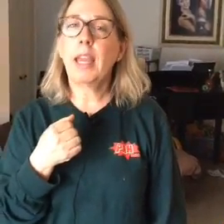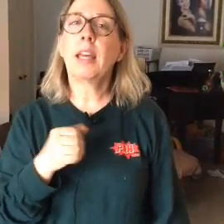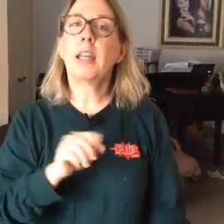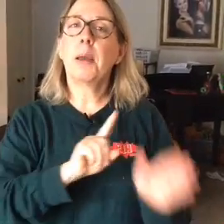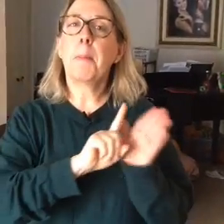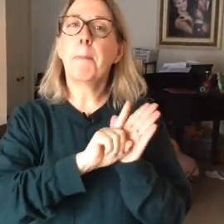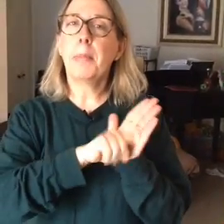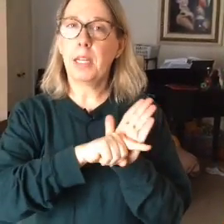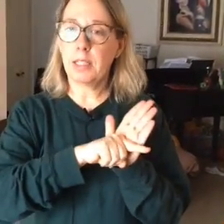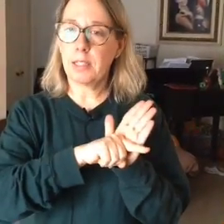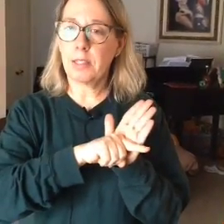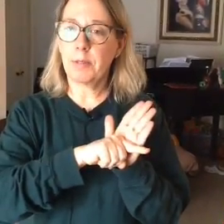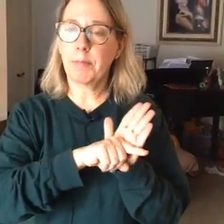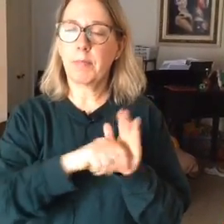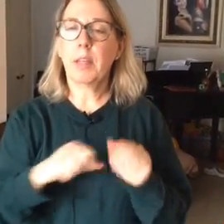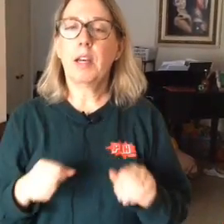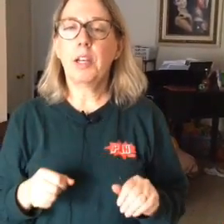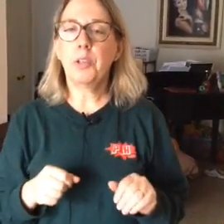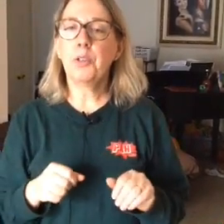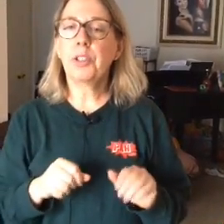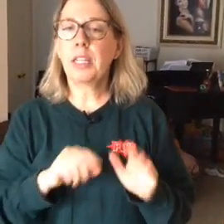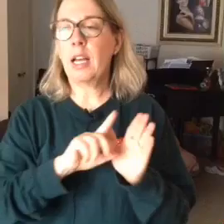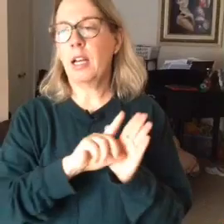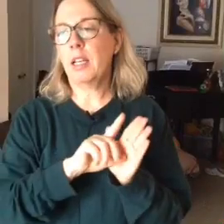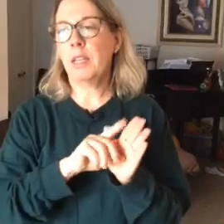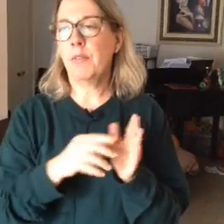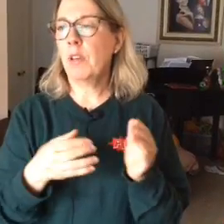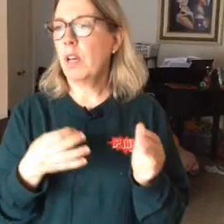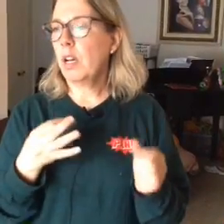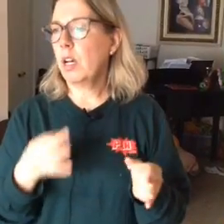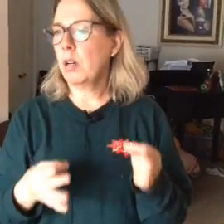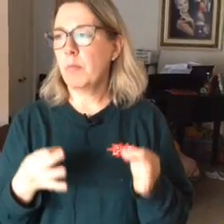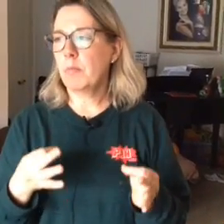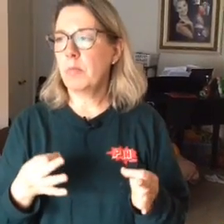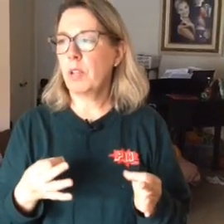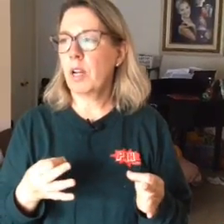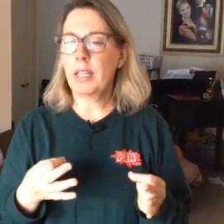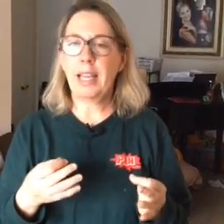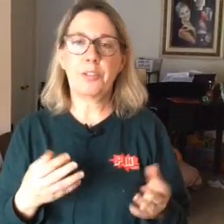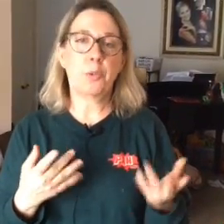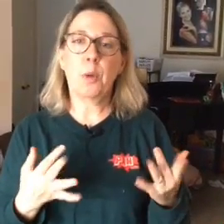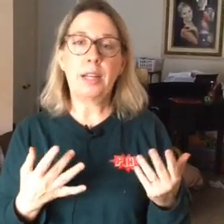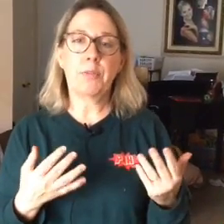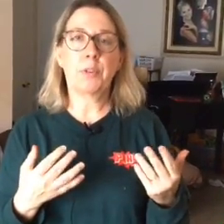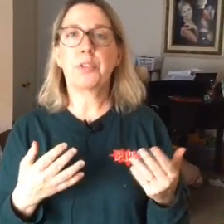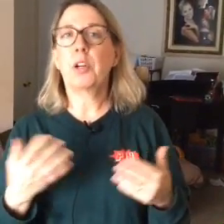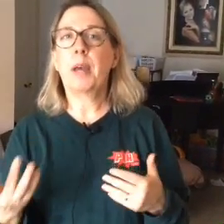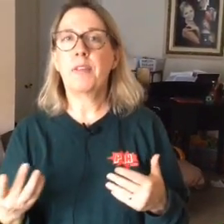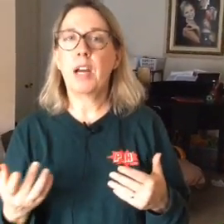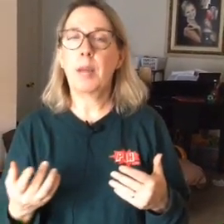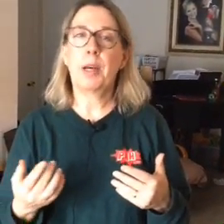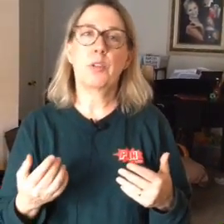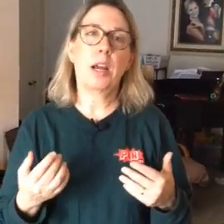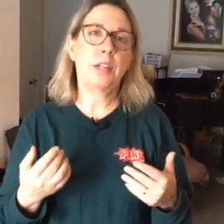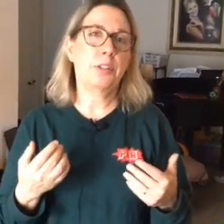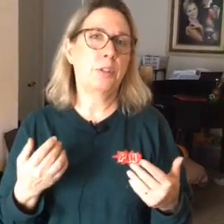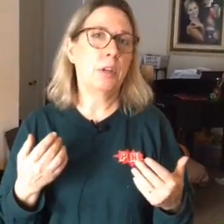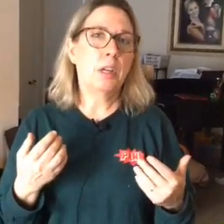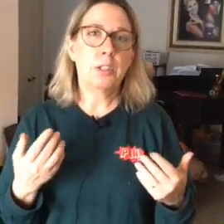And minutes. Usually if he has to wait for a certain amount of time, I'll try to